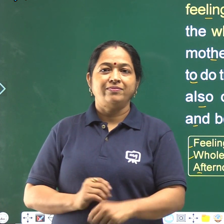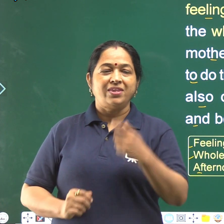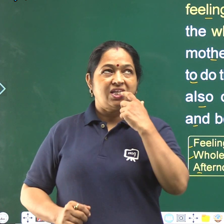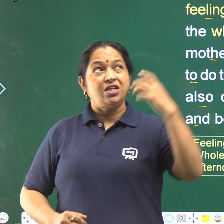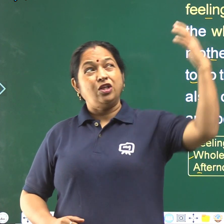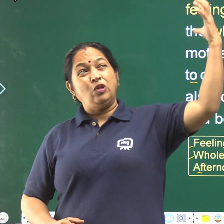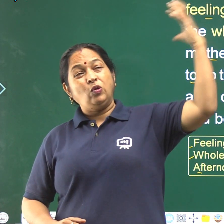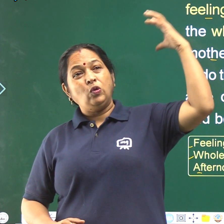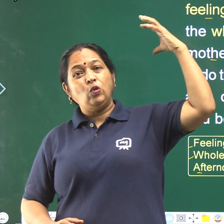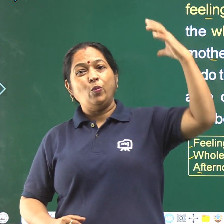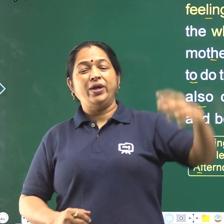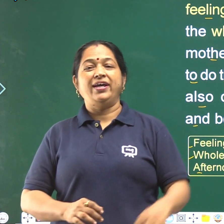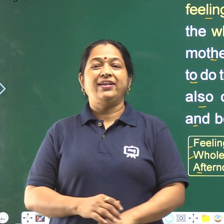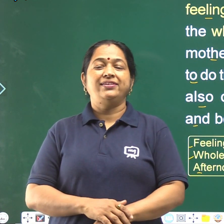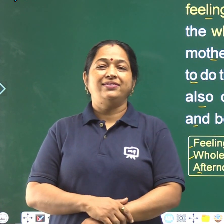dopahar.